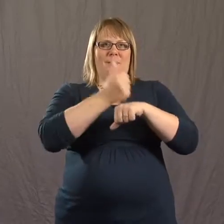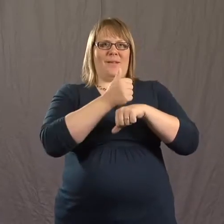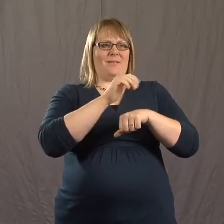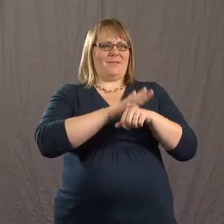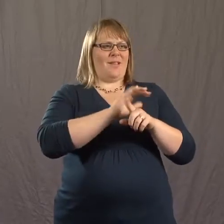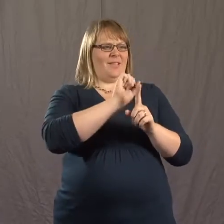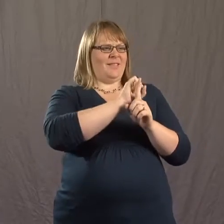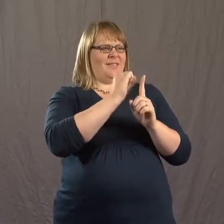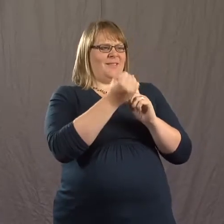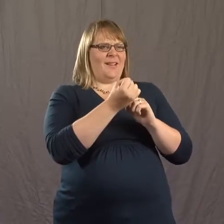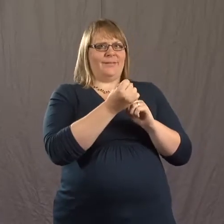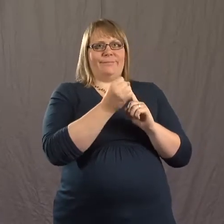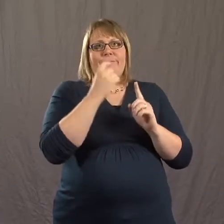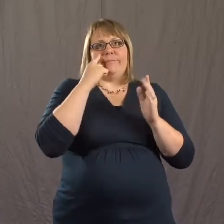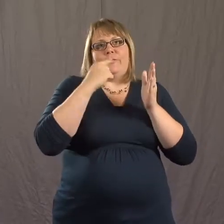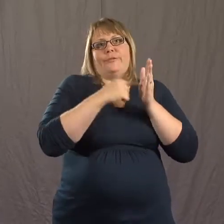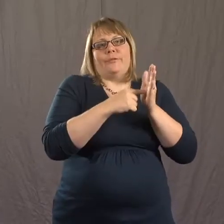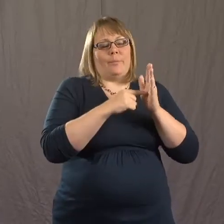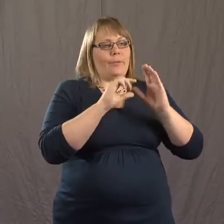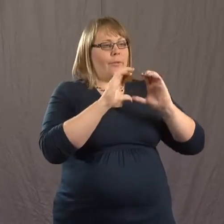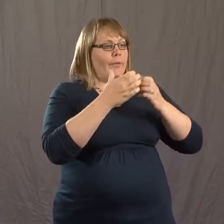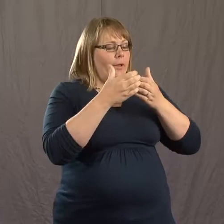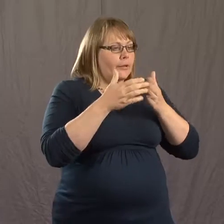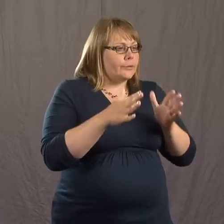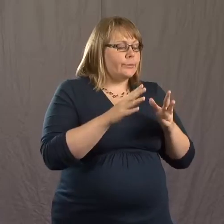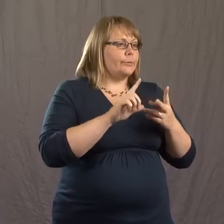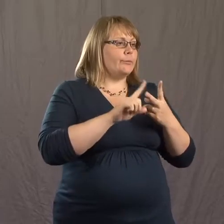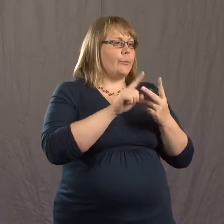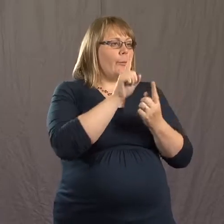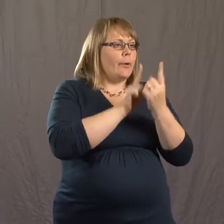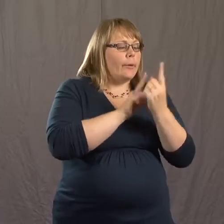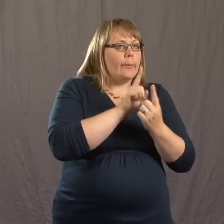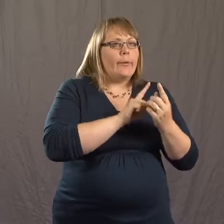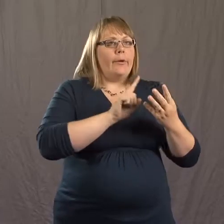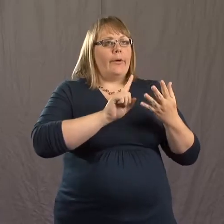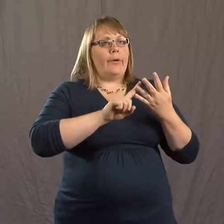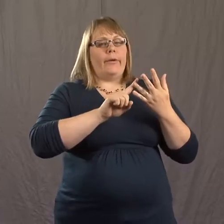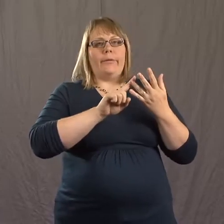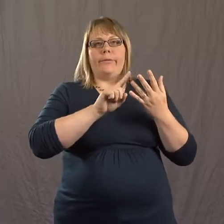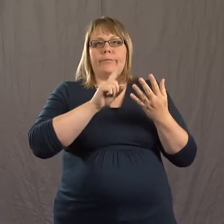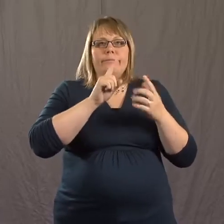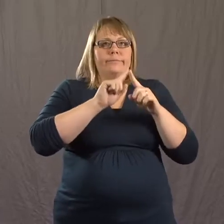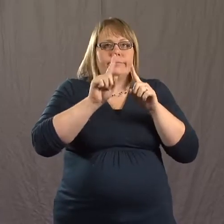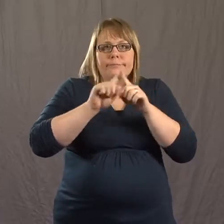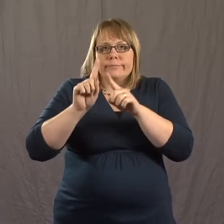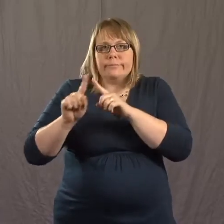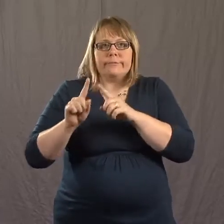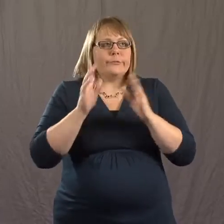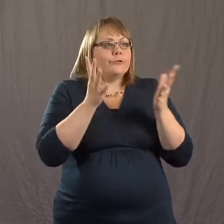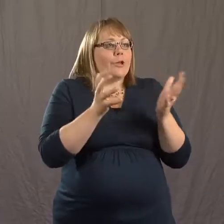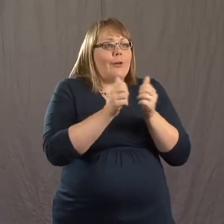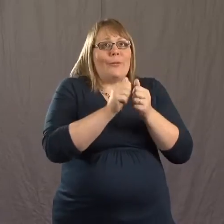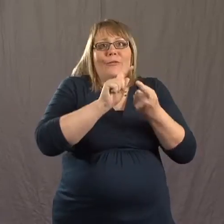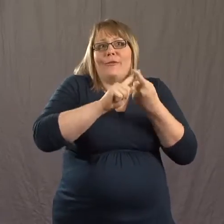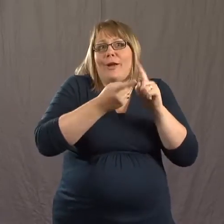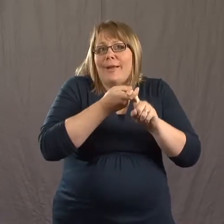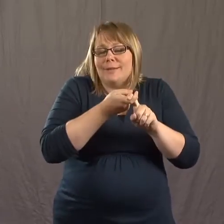Communication will also vary based on the setting, whether it be a classroom, a one-on-one conversation, or even in a